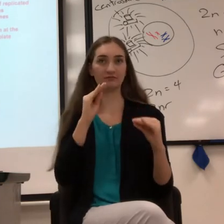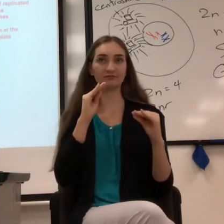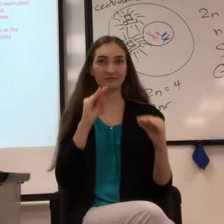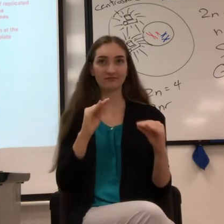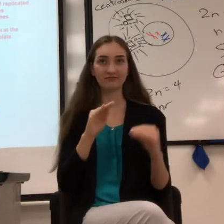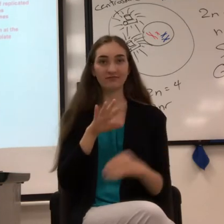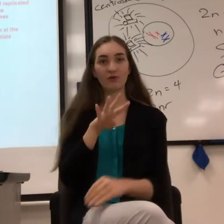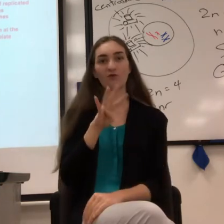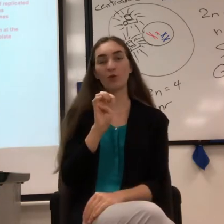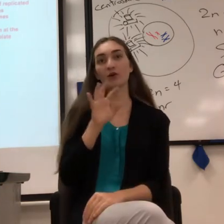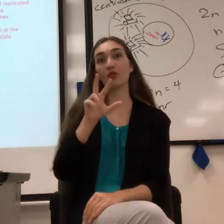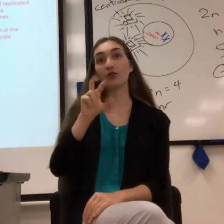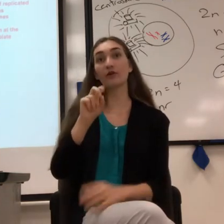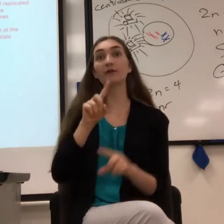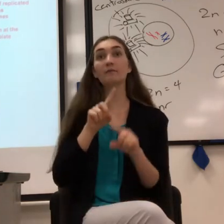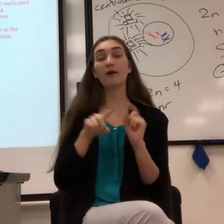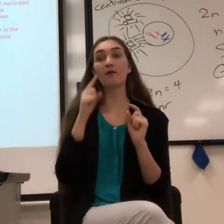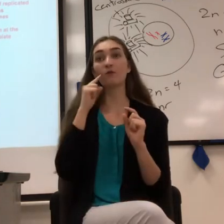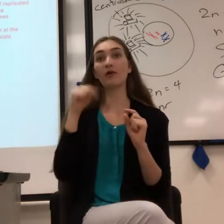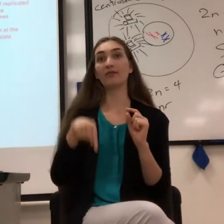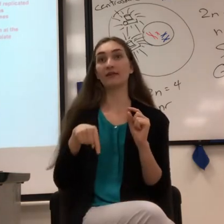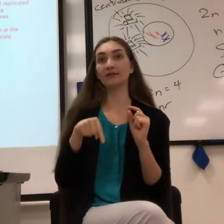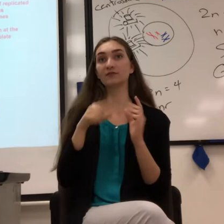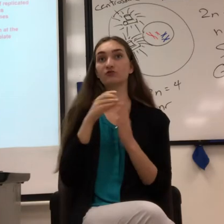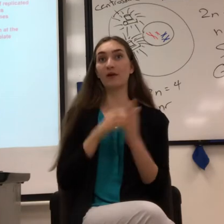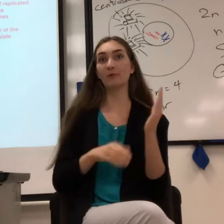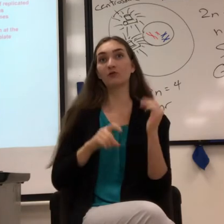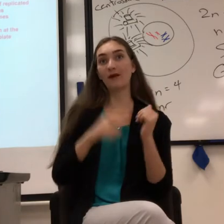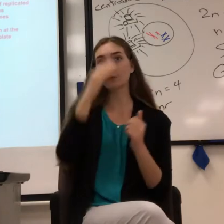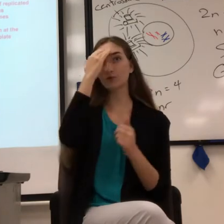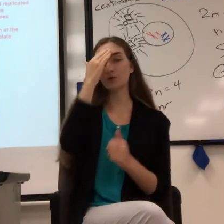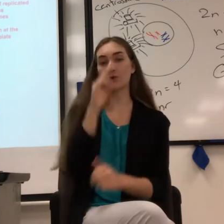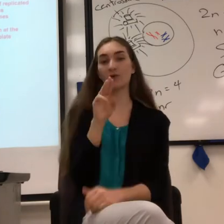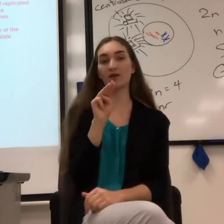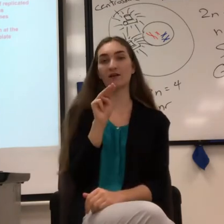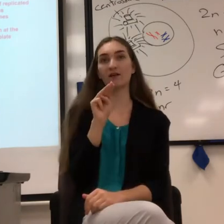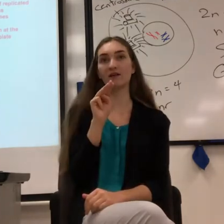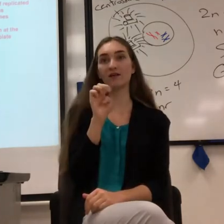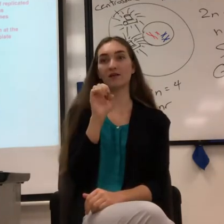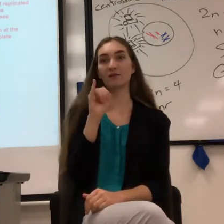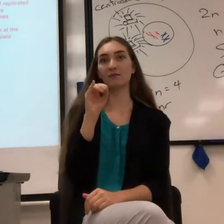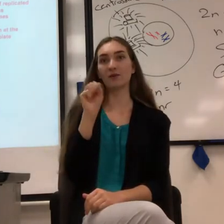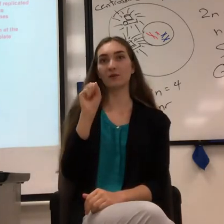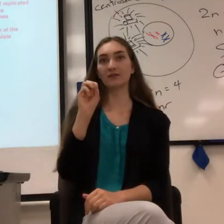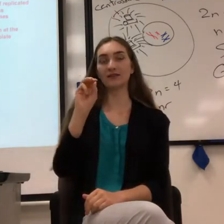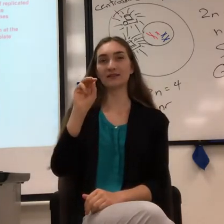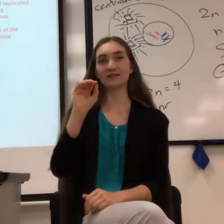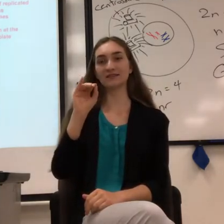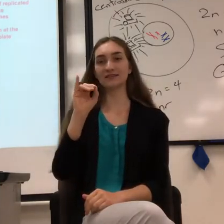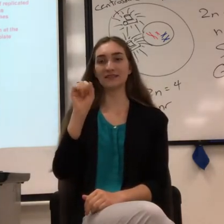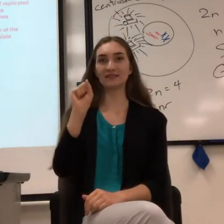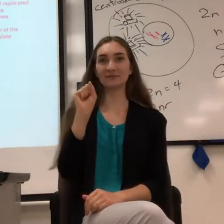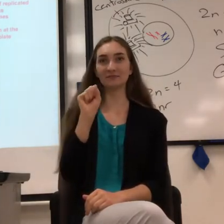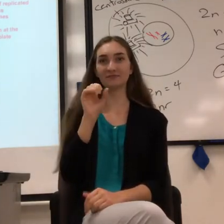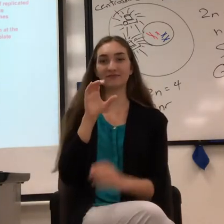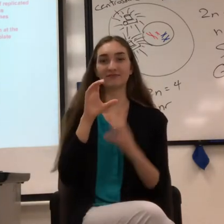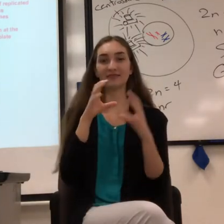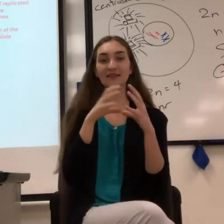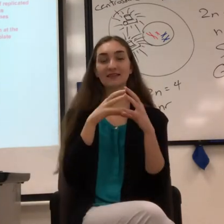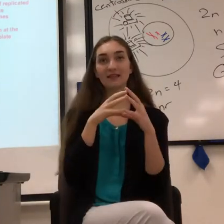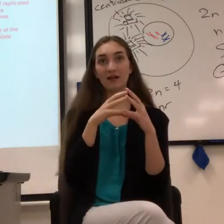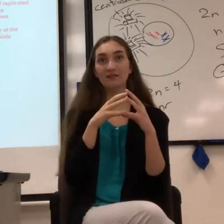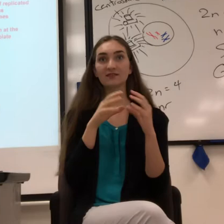what you need to know for this unit is this, meiosis. Because the cells that do this in humans are the cells that